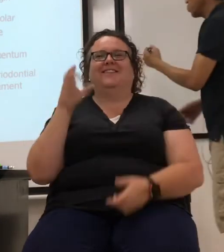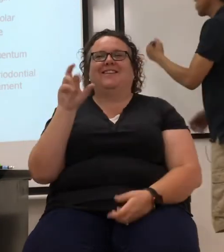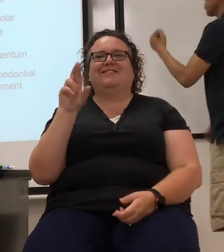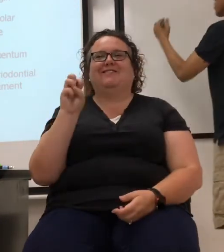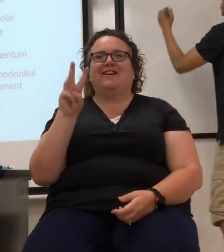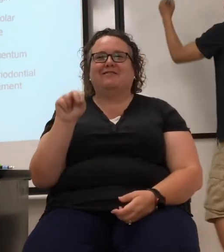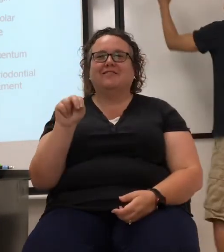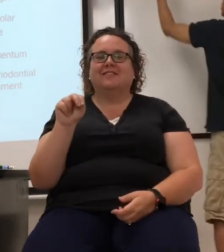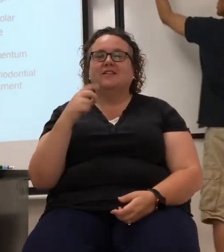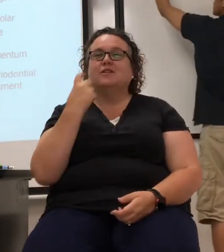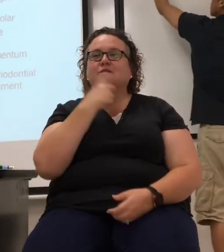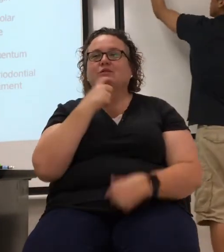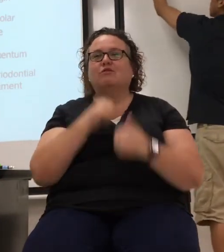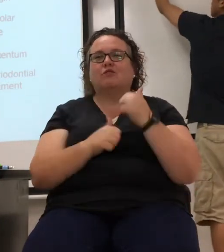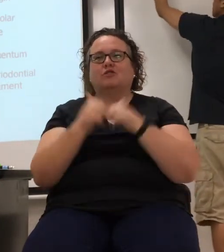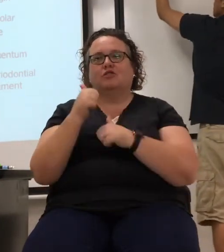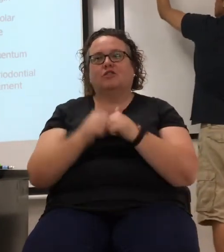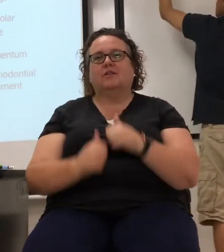Tooth structure.